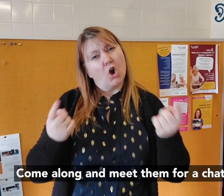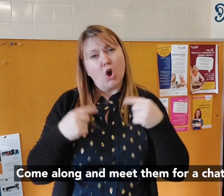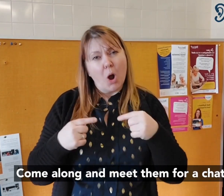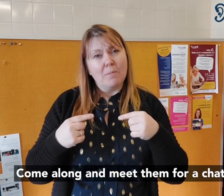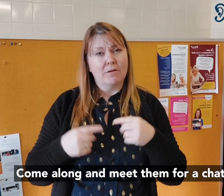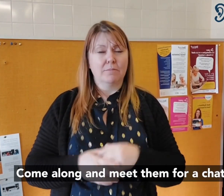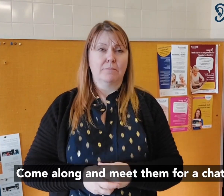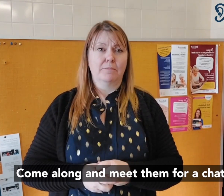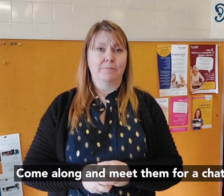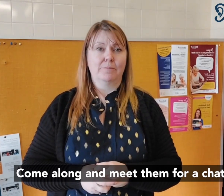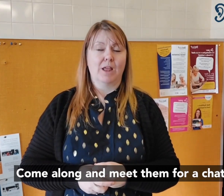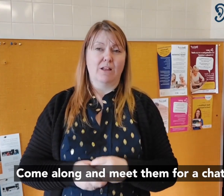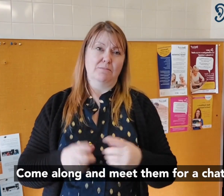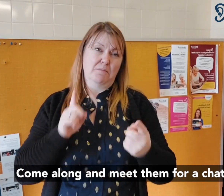Come along and meet them for a chat.